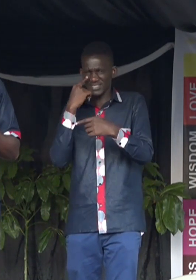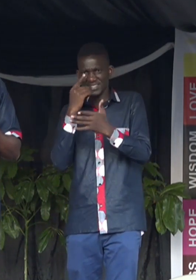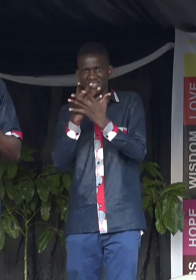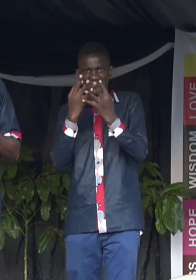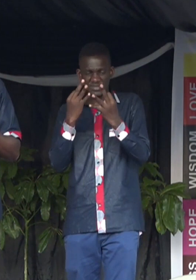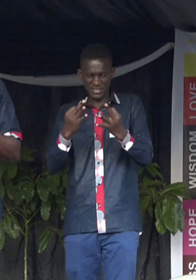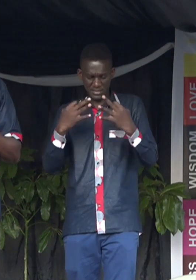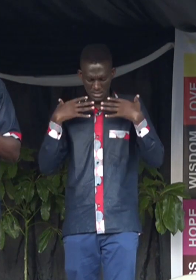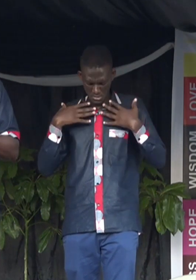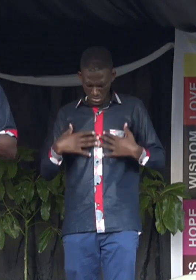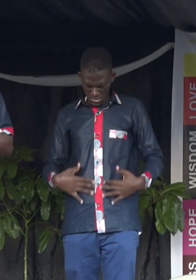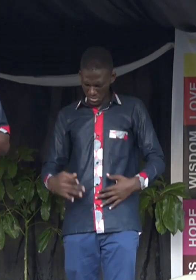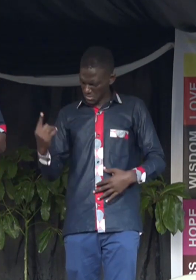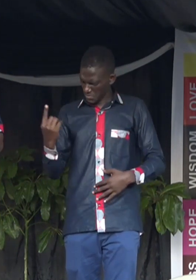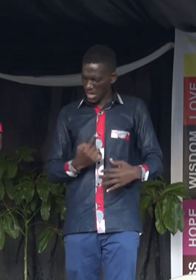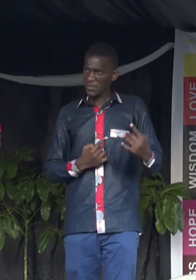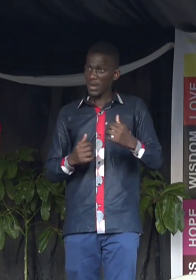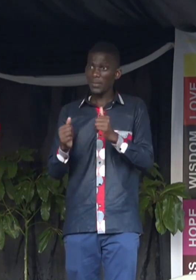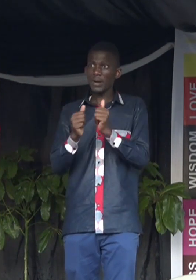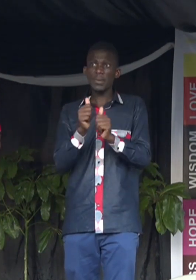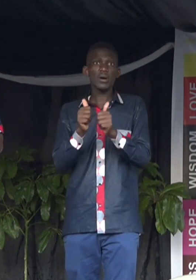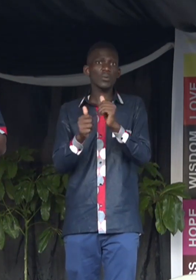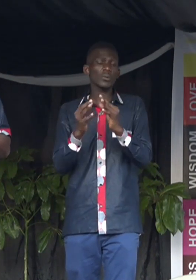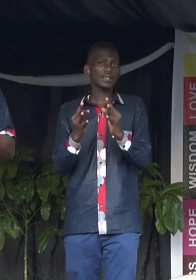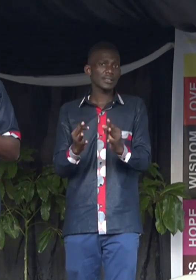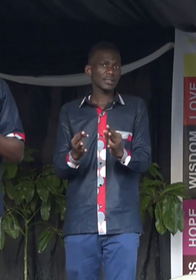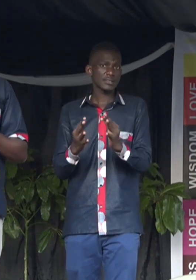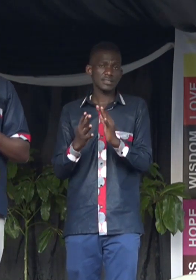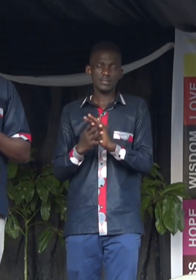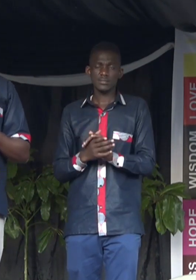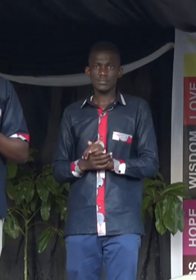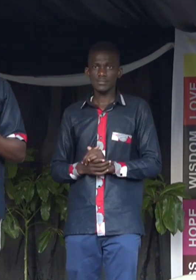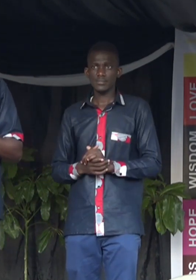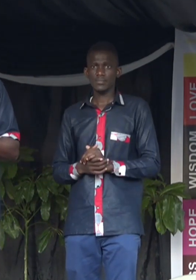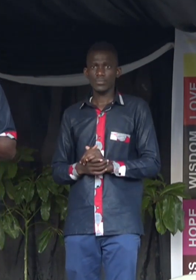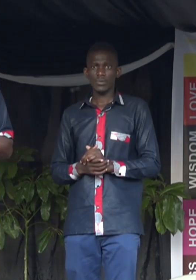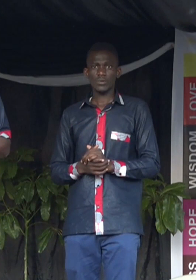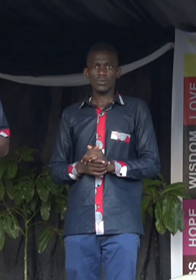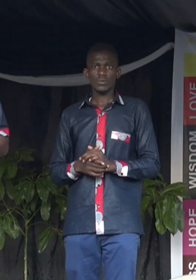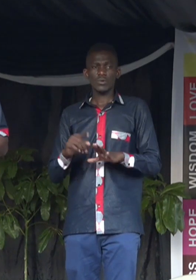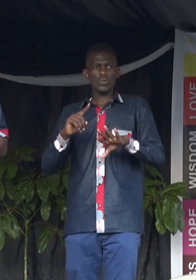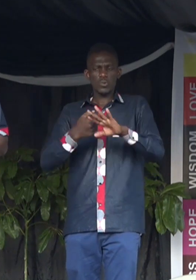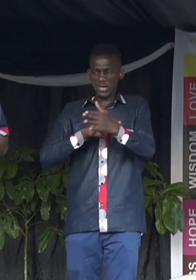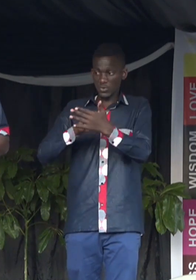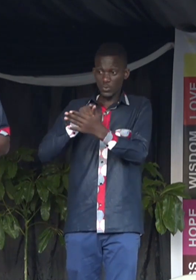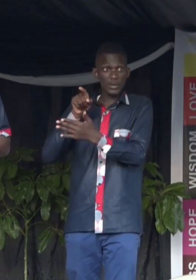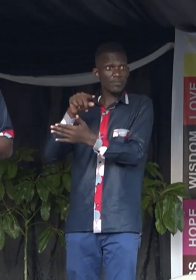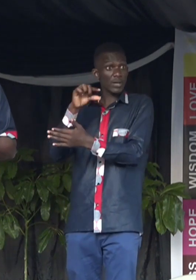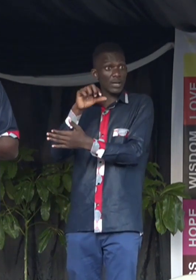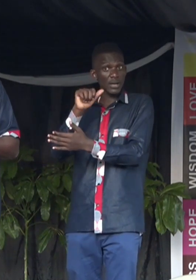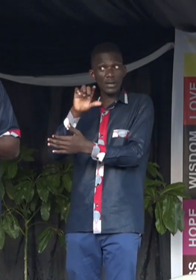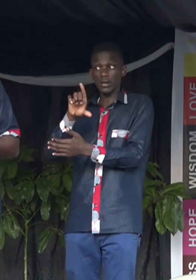owokungulu byaleeta. I want us to look briefly at the things that the outer man brings. Botunulira Bagalatia